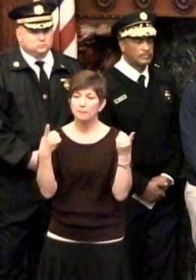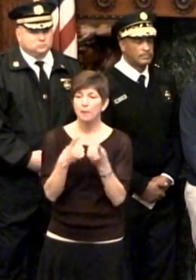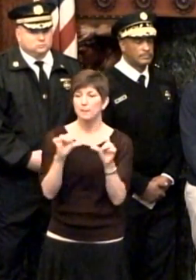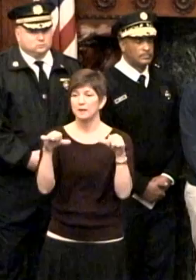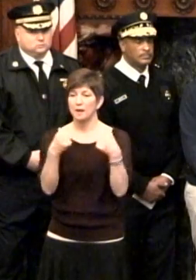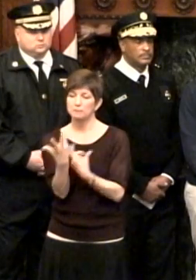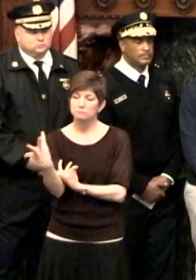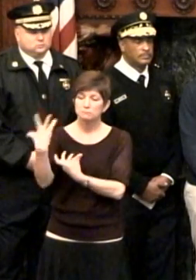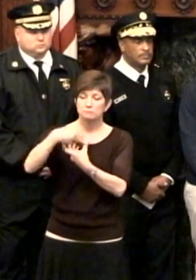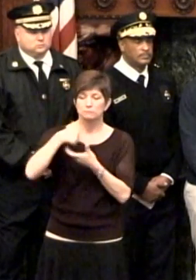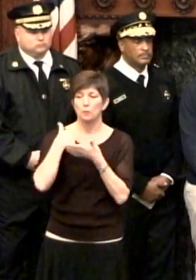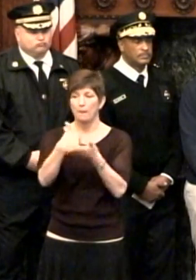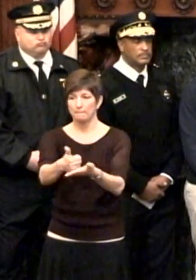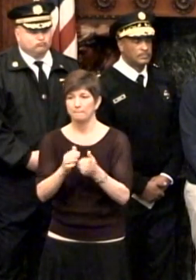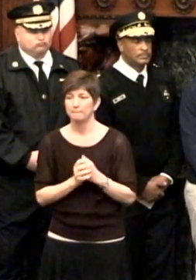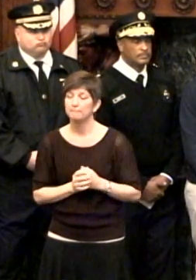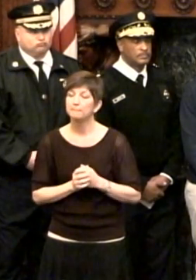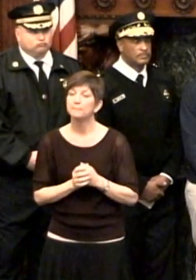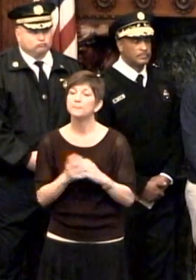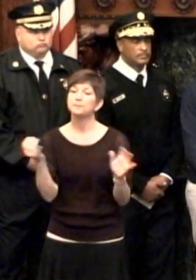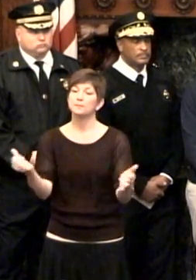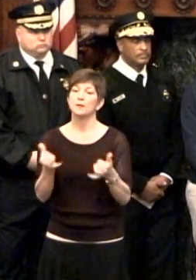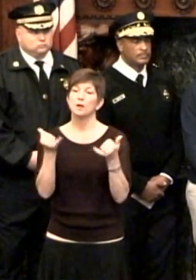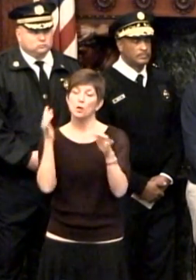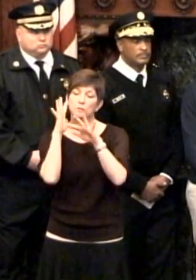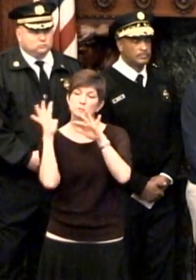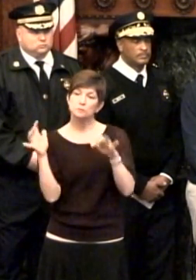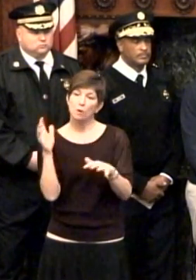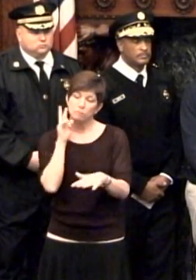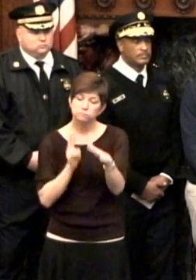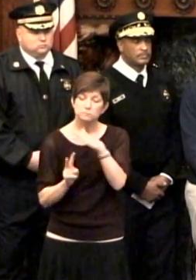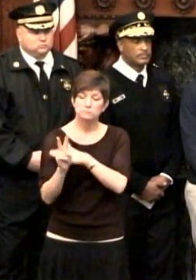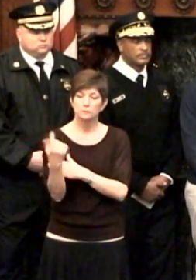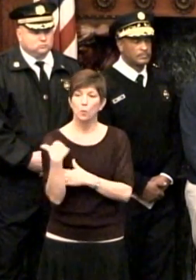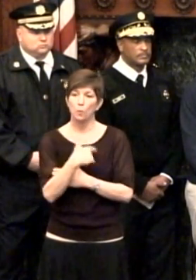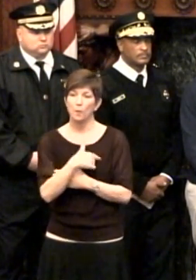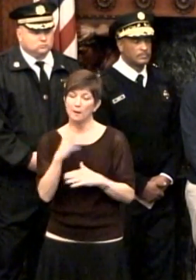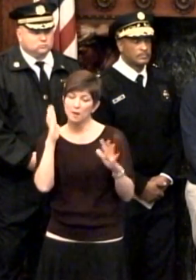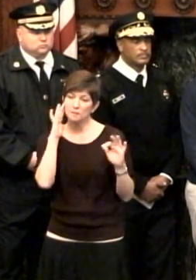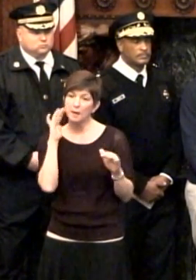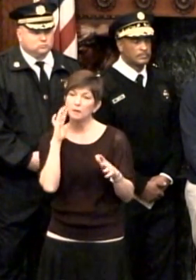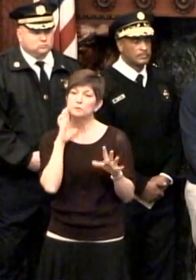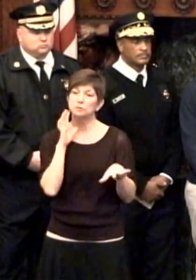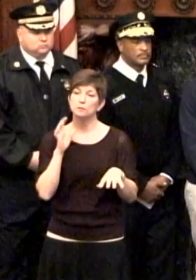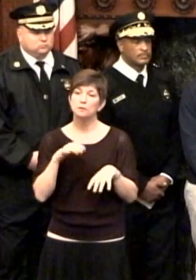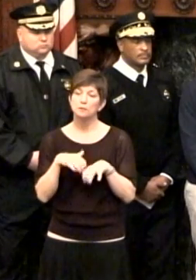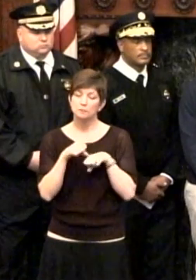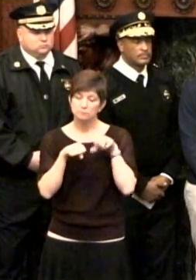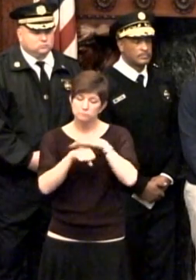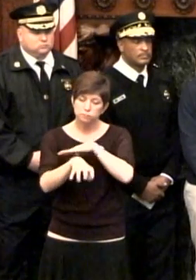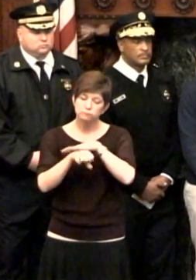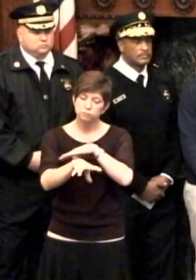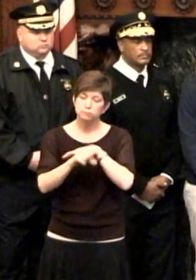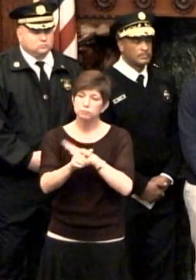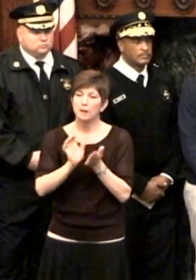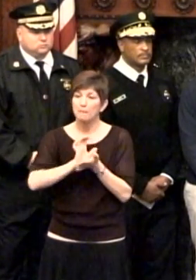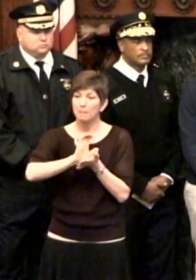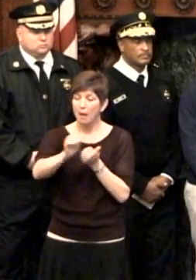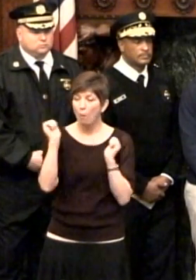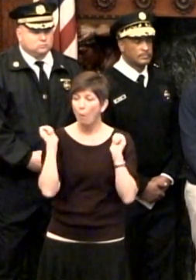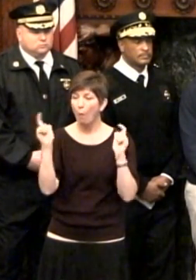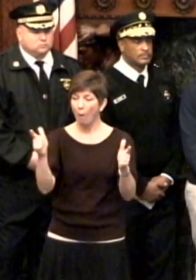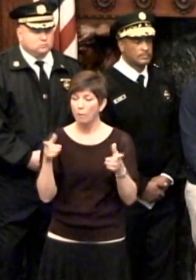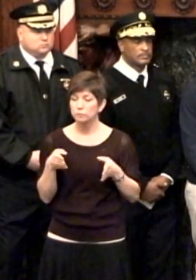agency. With current snowfall projections, we expect to treat and plow all residential streets